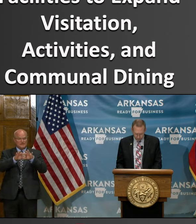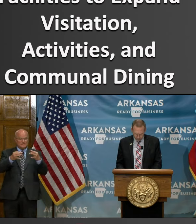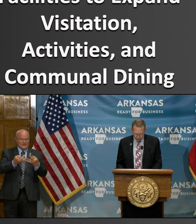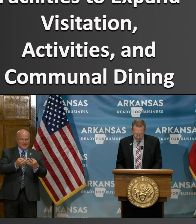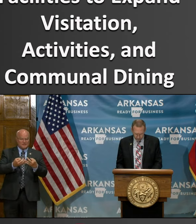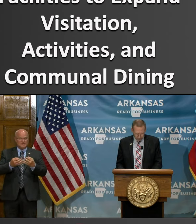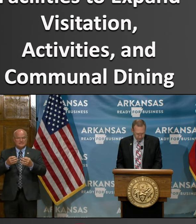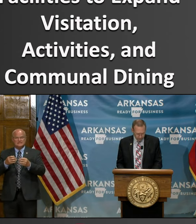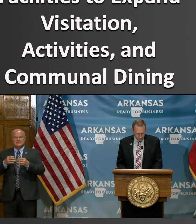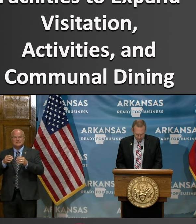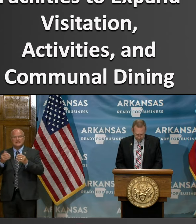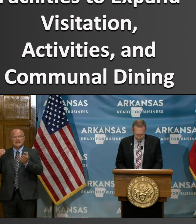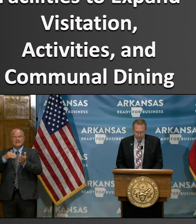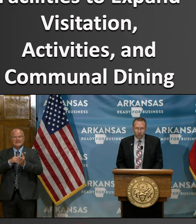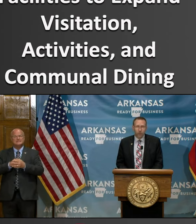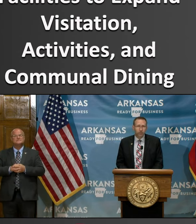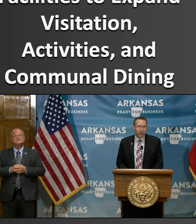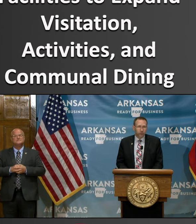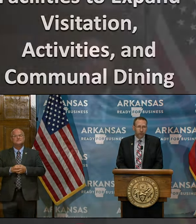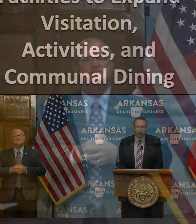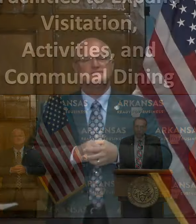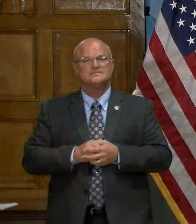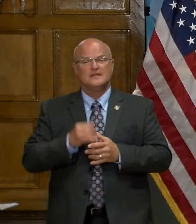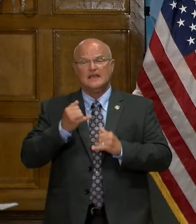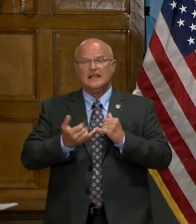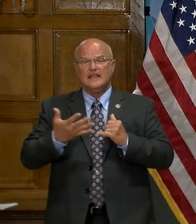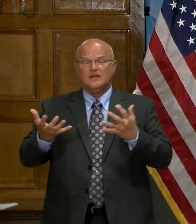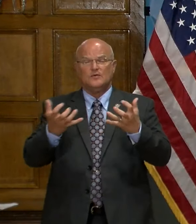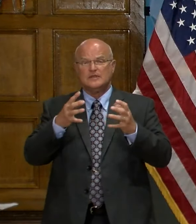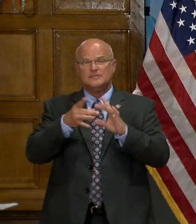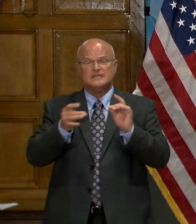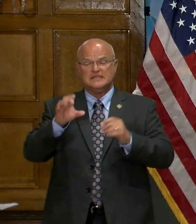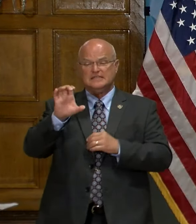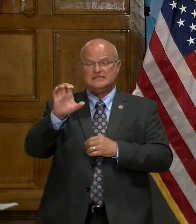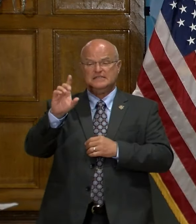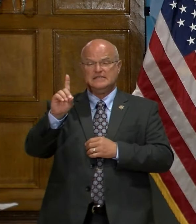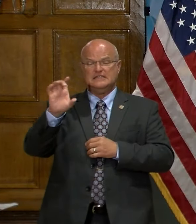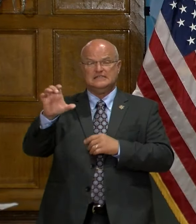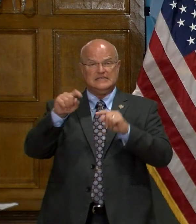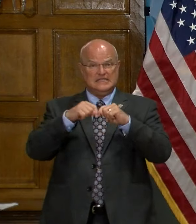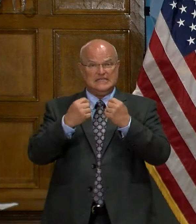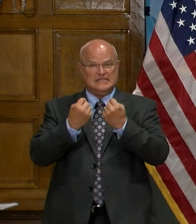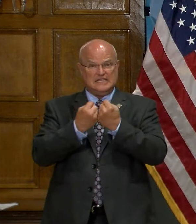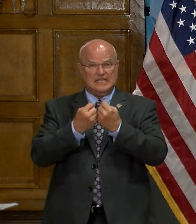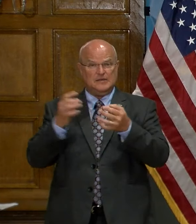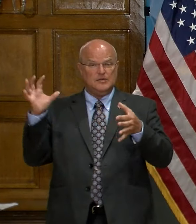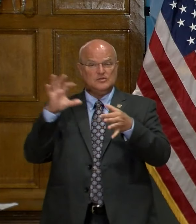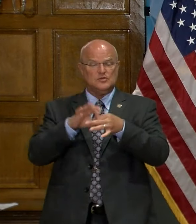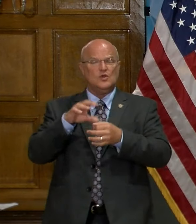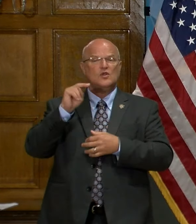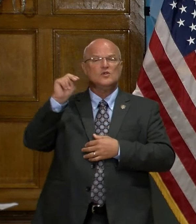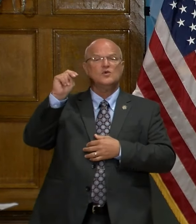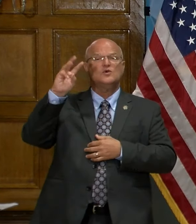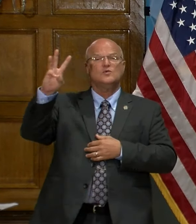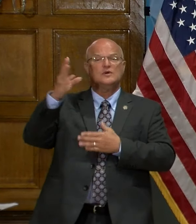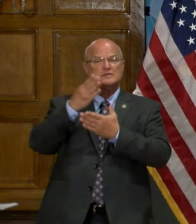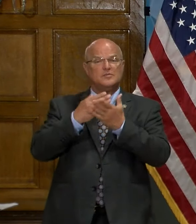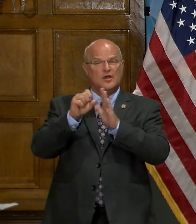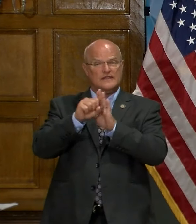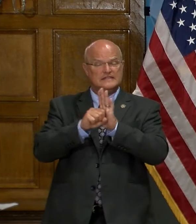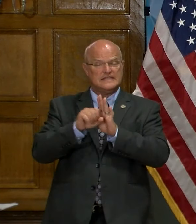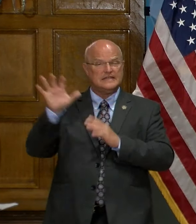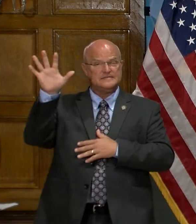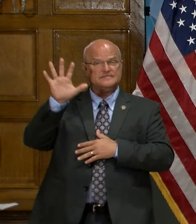families and their loved ones. The last thing I wanted to mention is our CDC team that has joined us in the northwest part of the